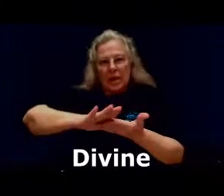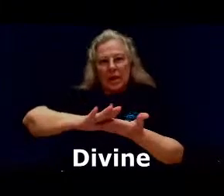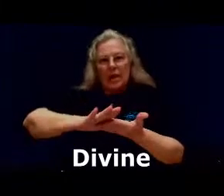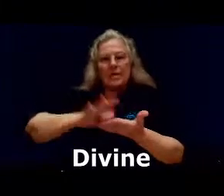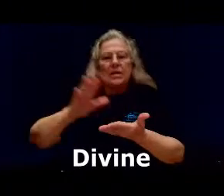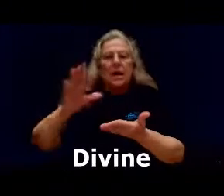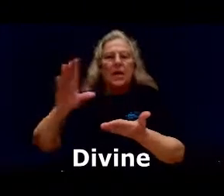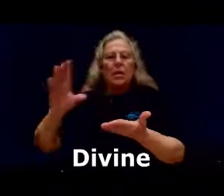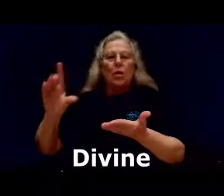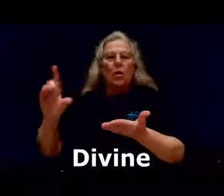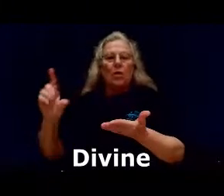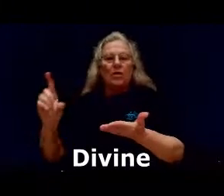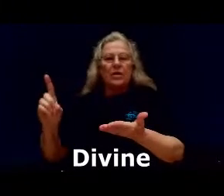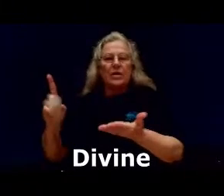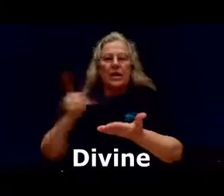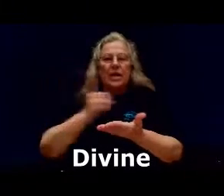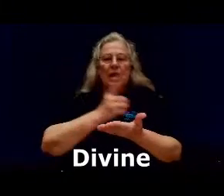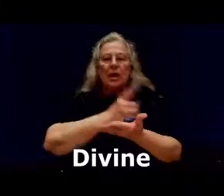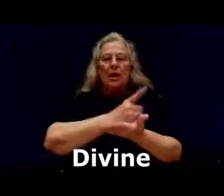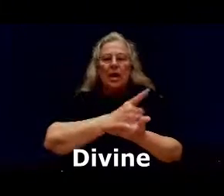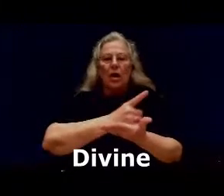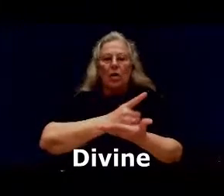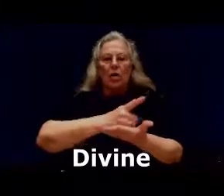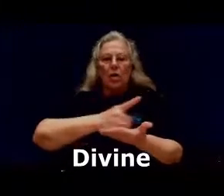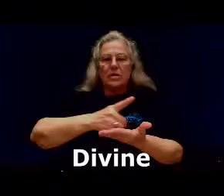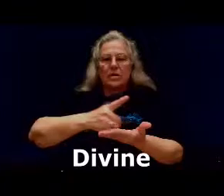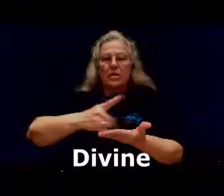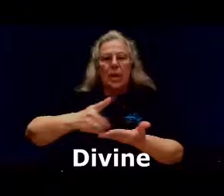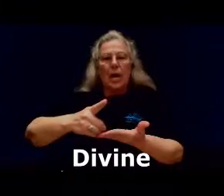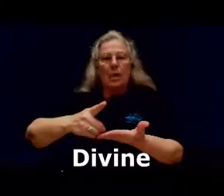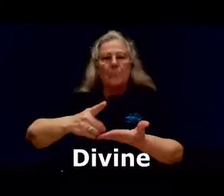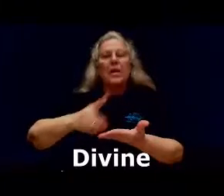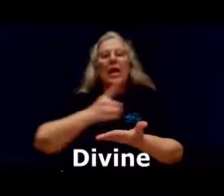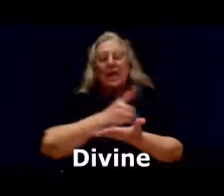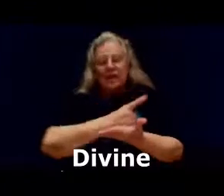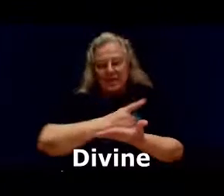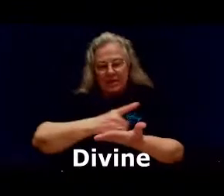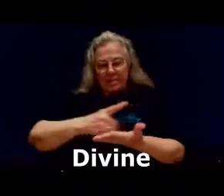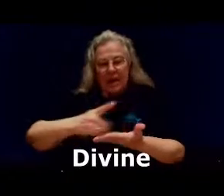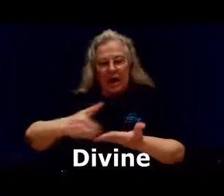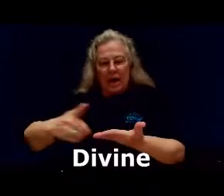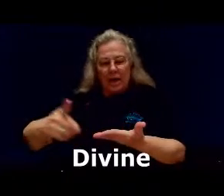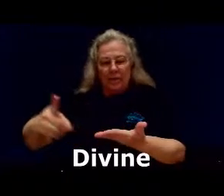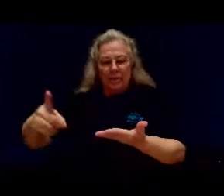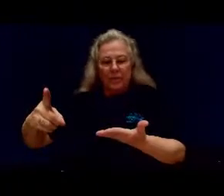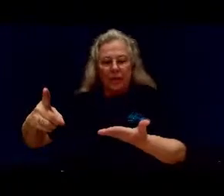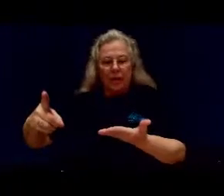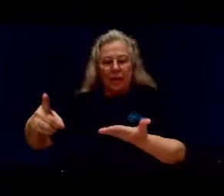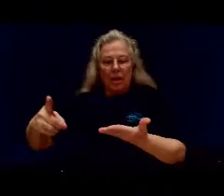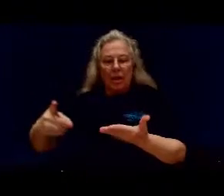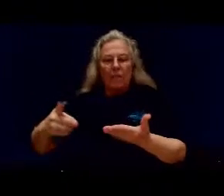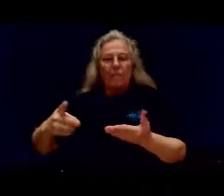clean sign with the D across the palm. Divine.